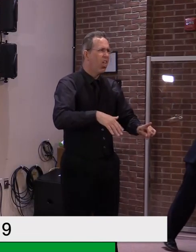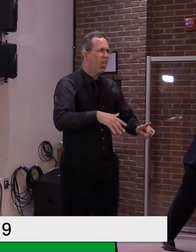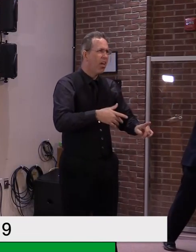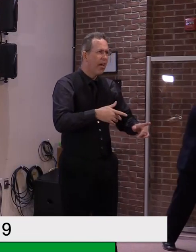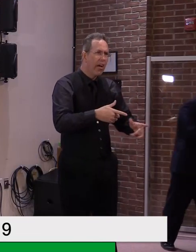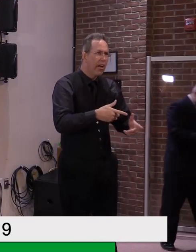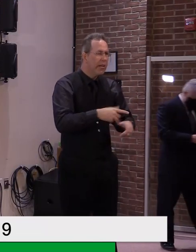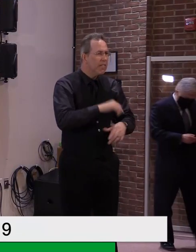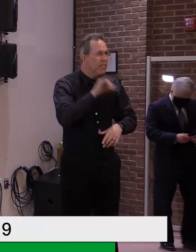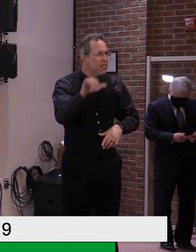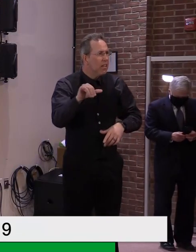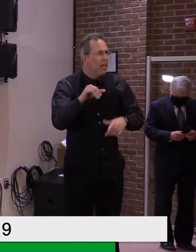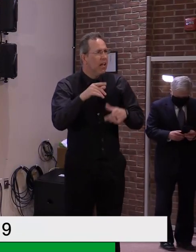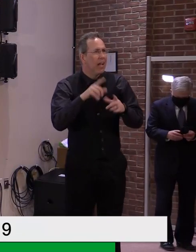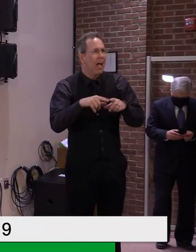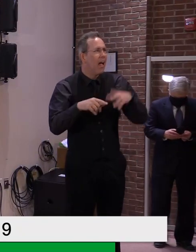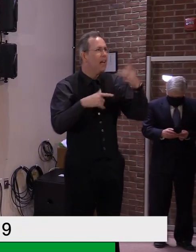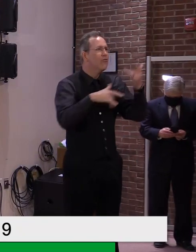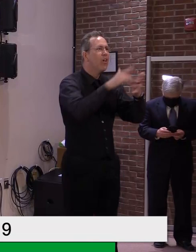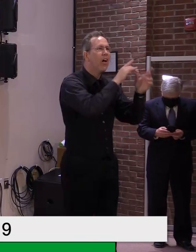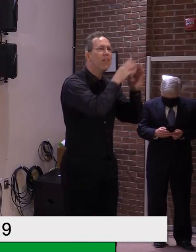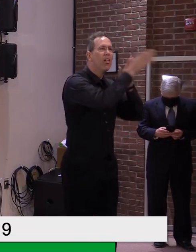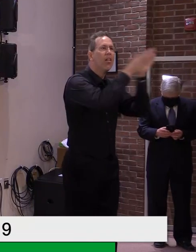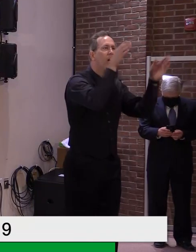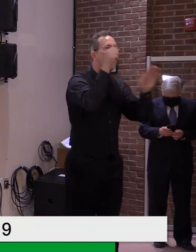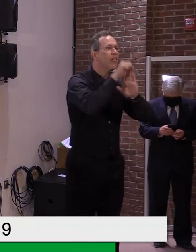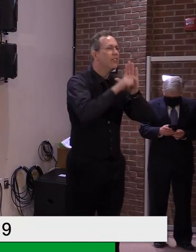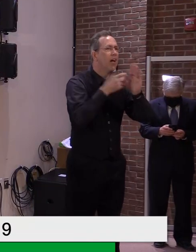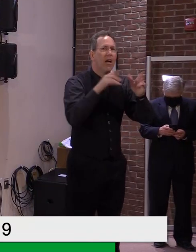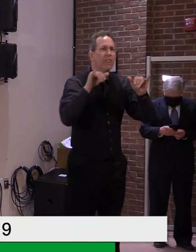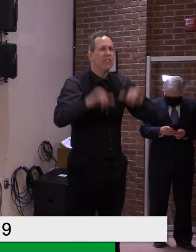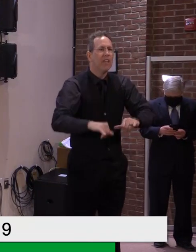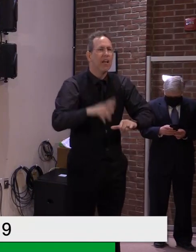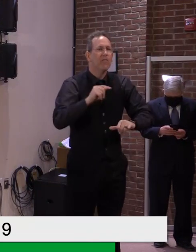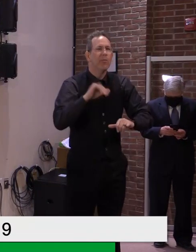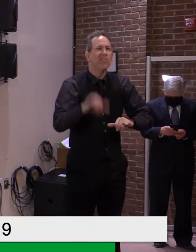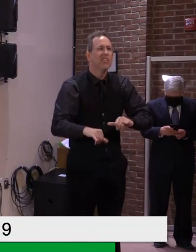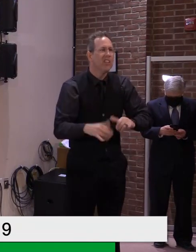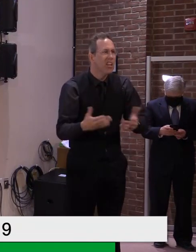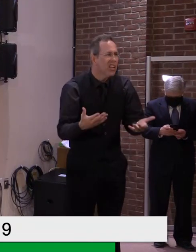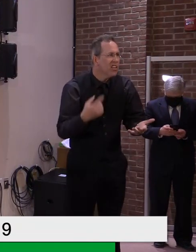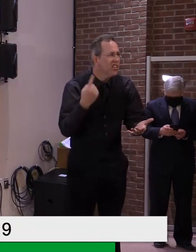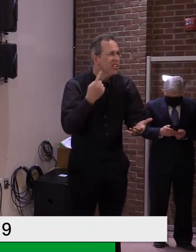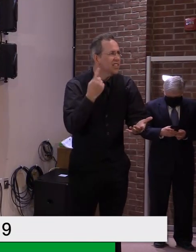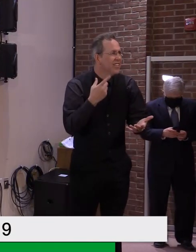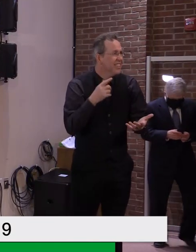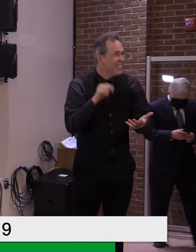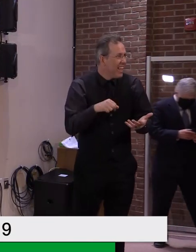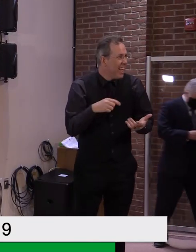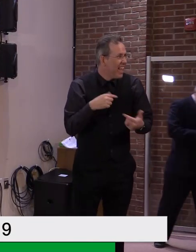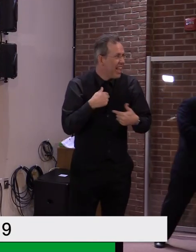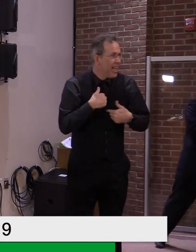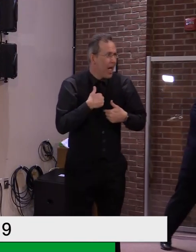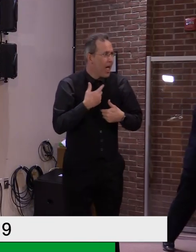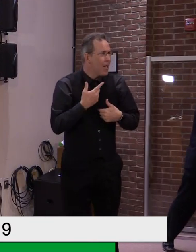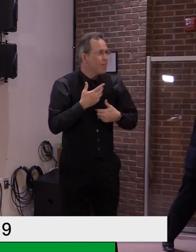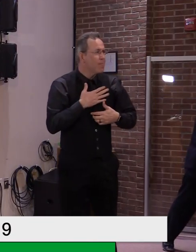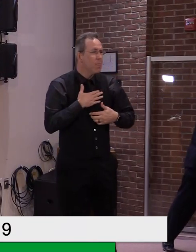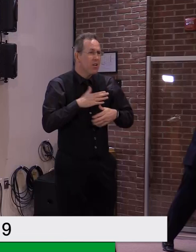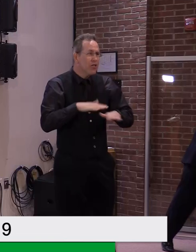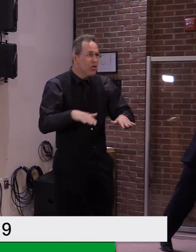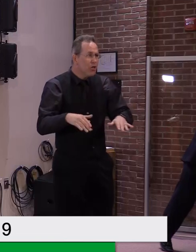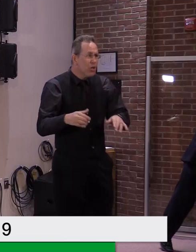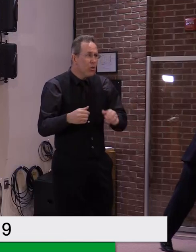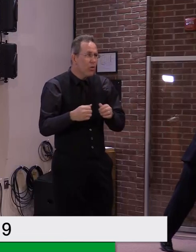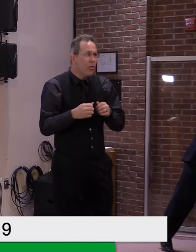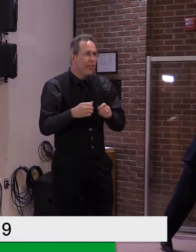send my kid to grandma? You know, will my kids be able to play on the street with their friends? Kind of things